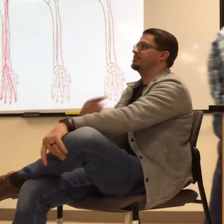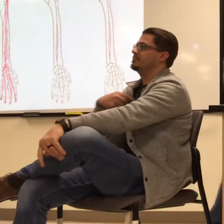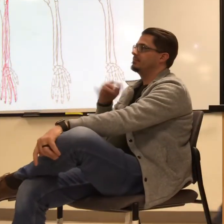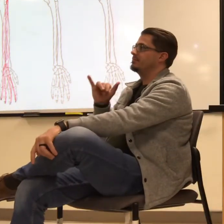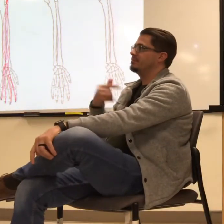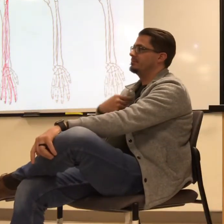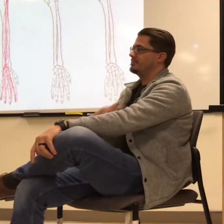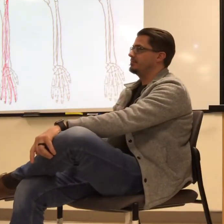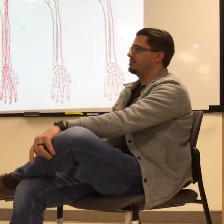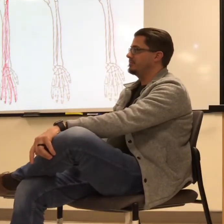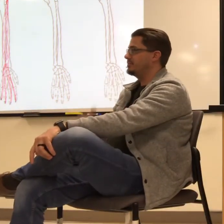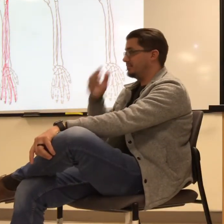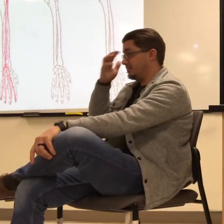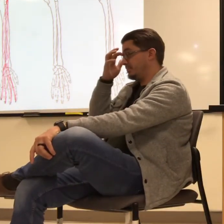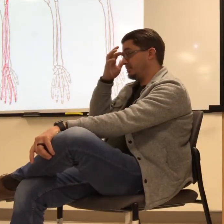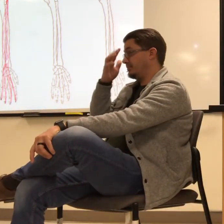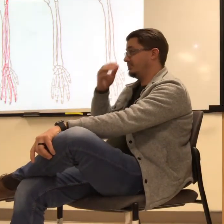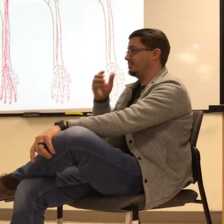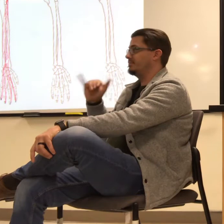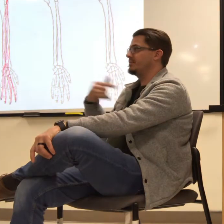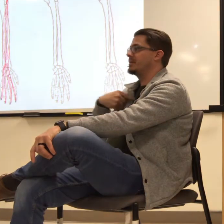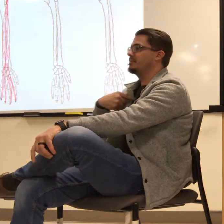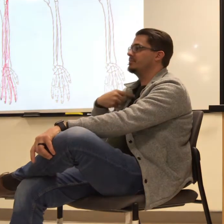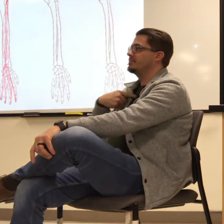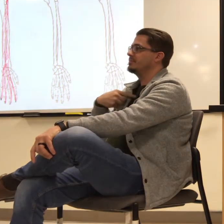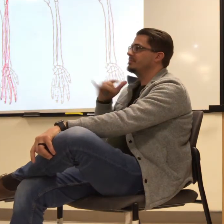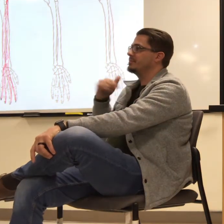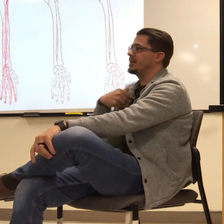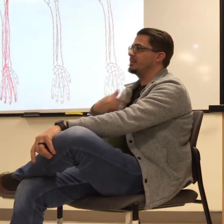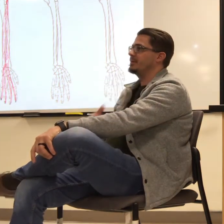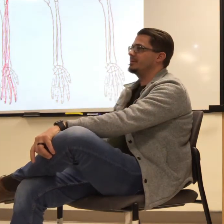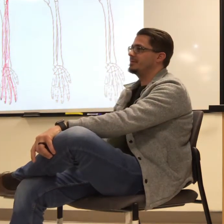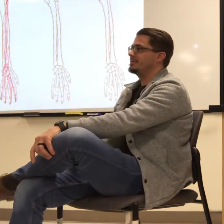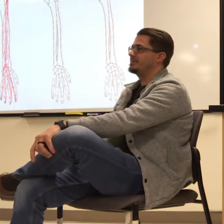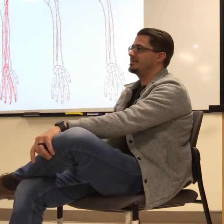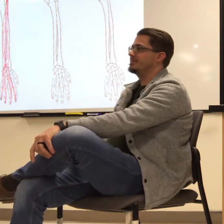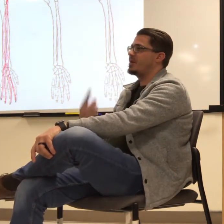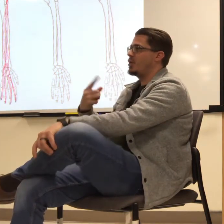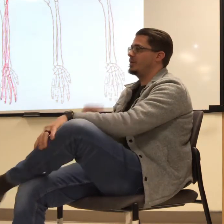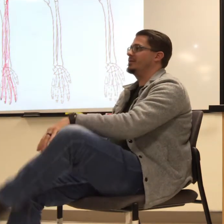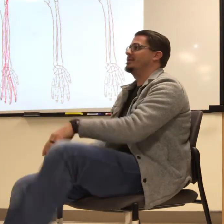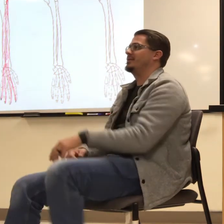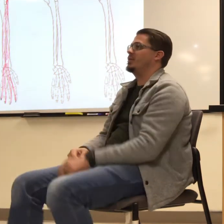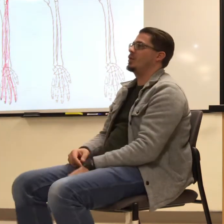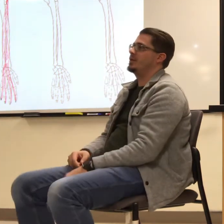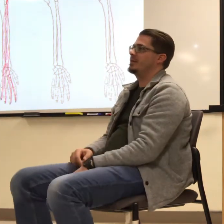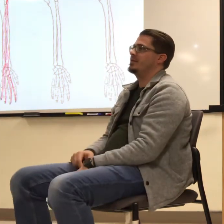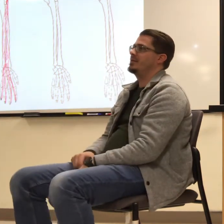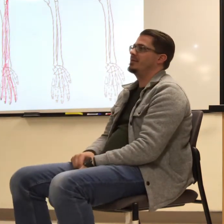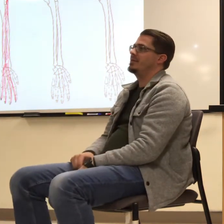And now the other two, the next one is